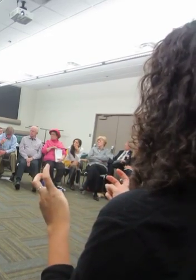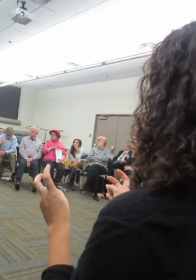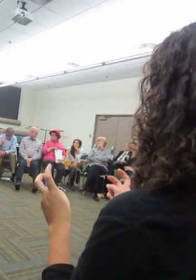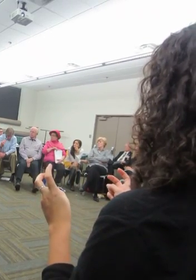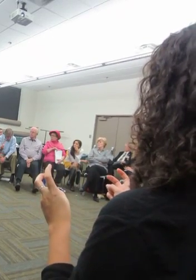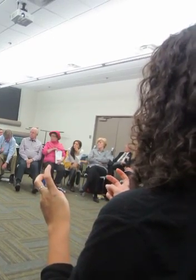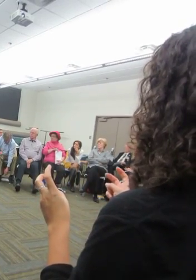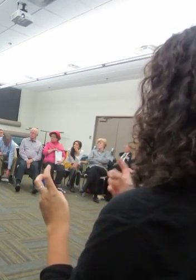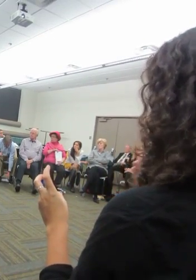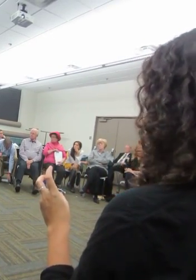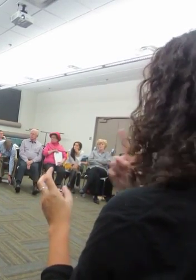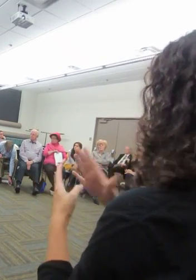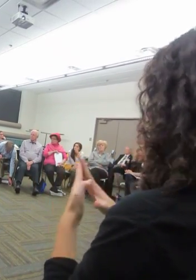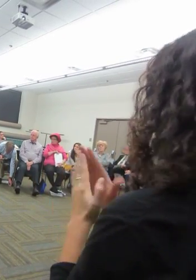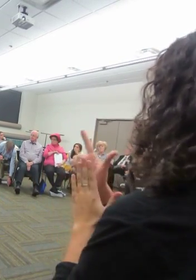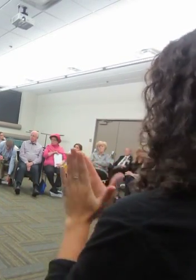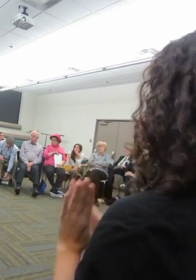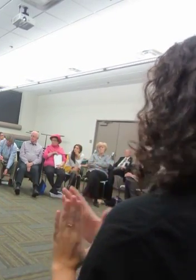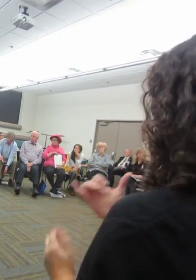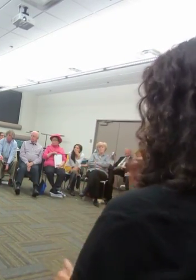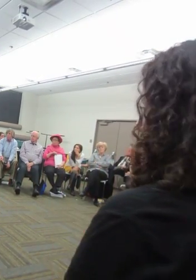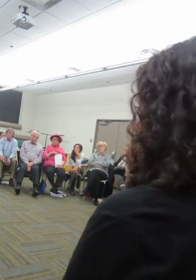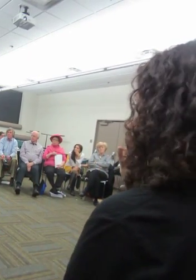the city attorney's wrong on that issue.